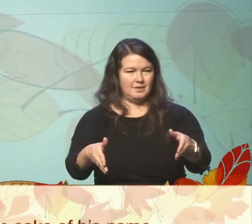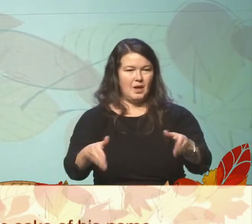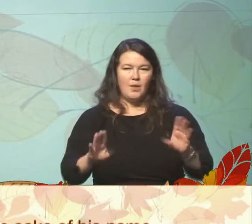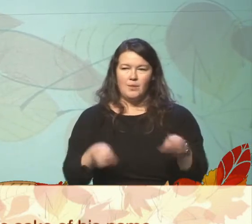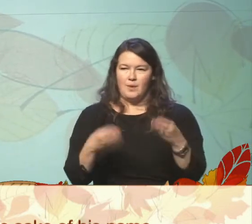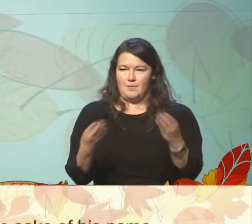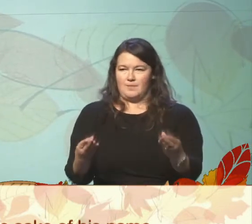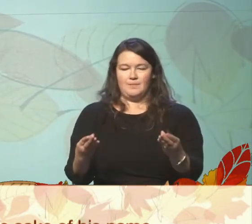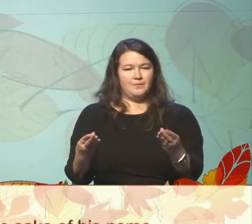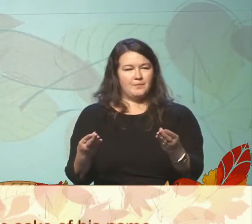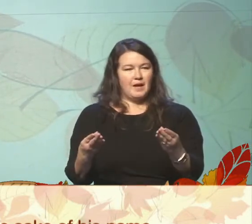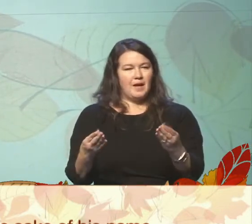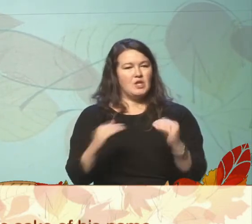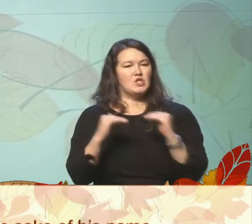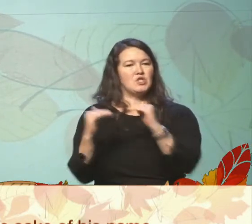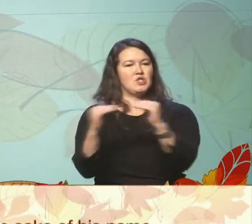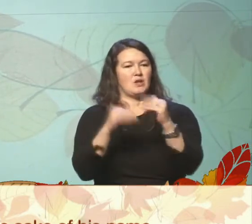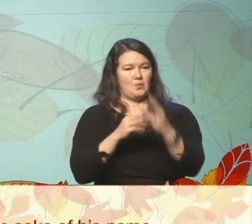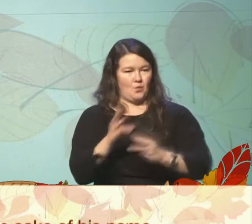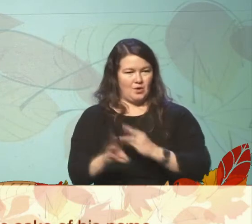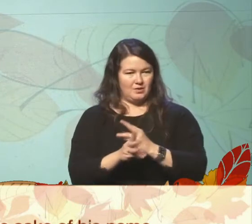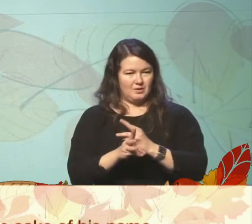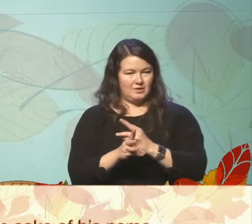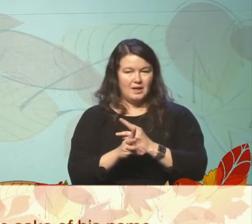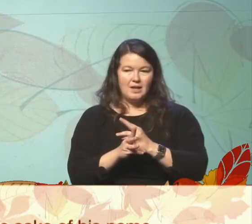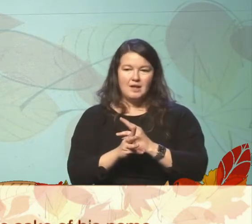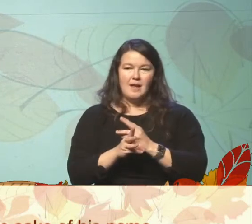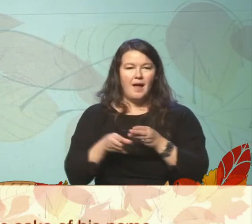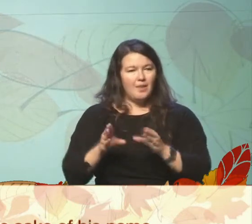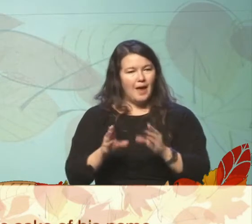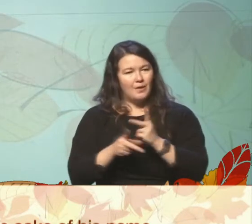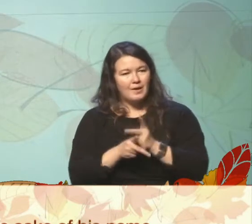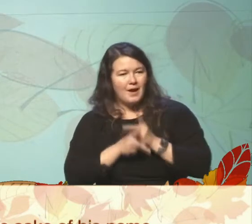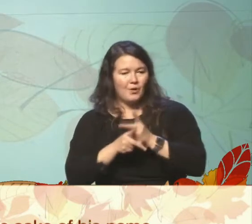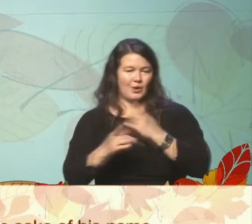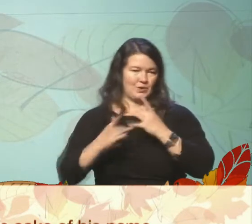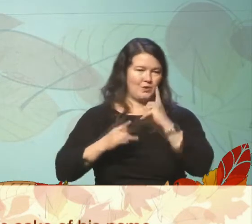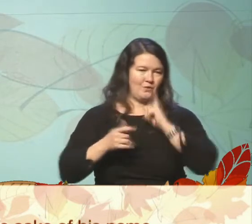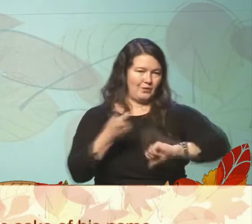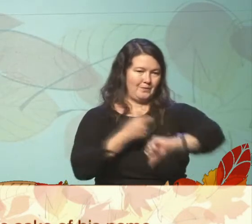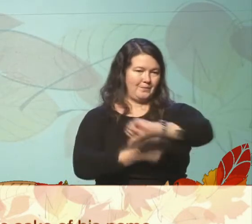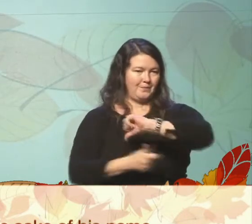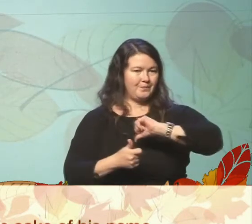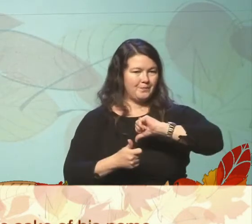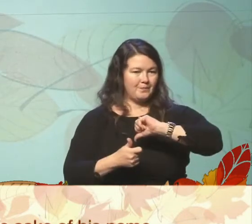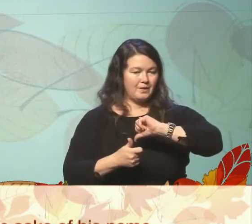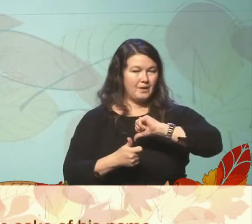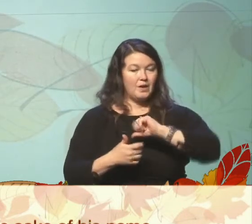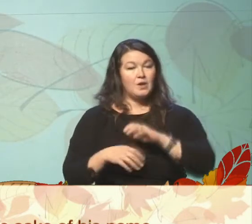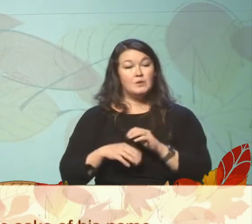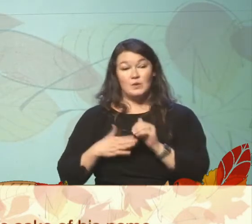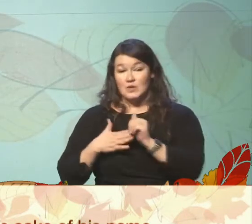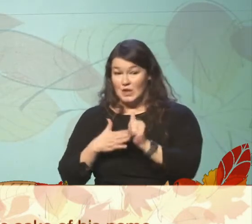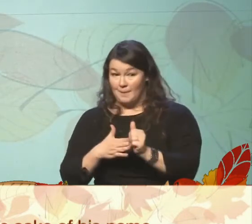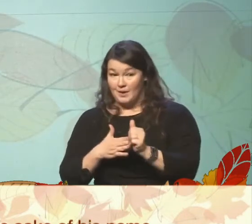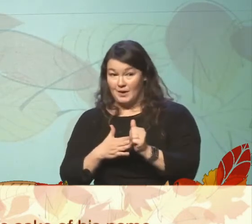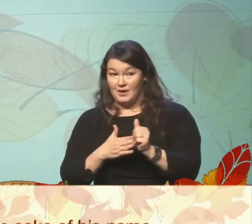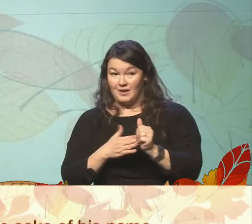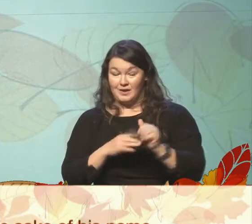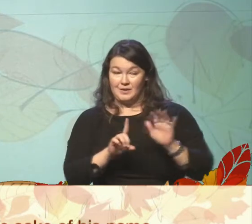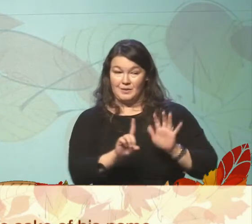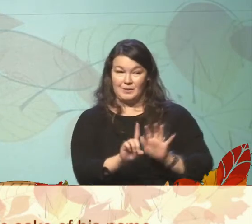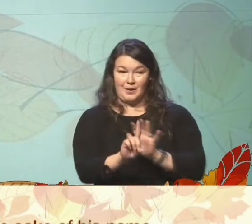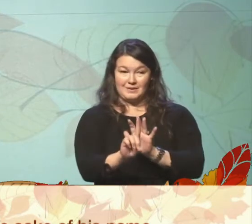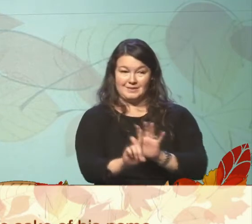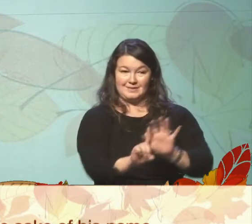world, that produce care and concern for the other. Right? And so the shepherd creates and walks the sheep along these